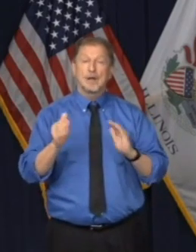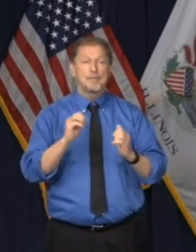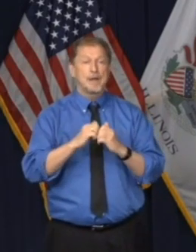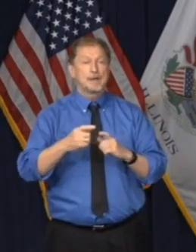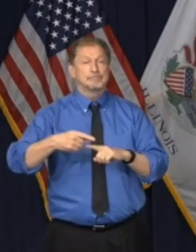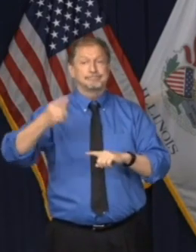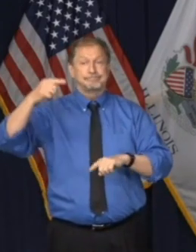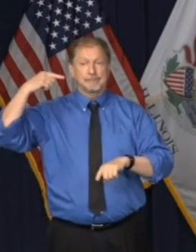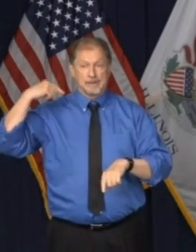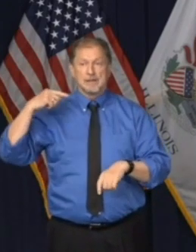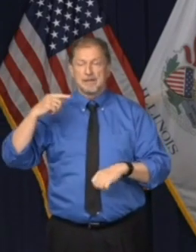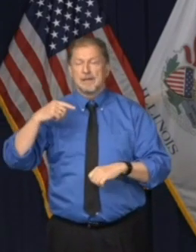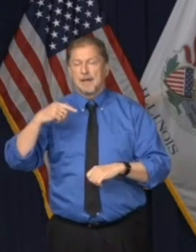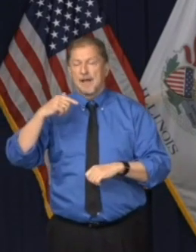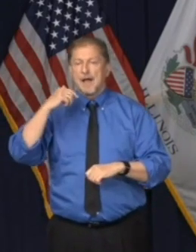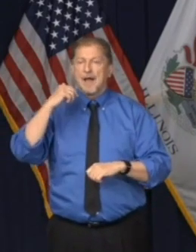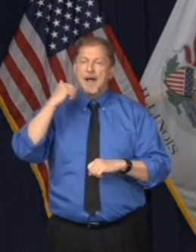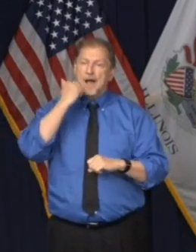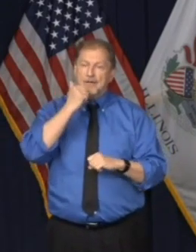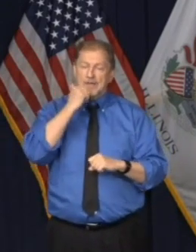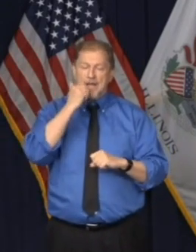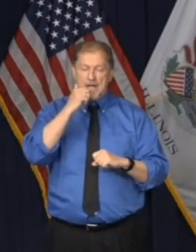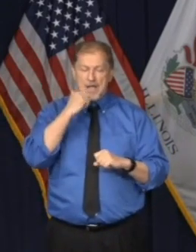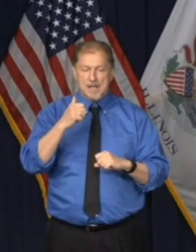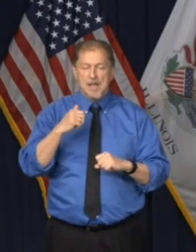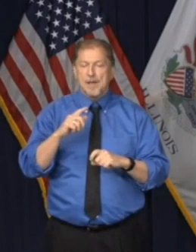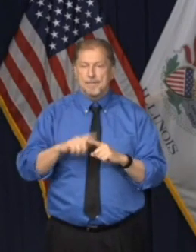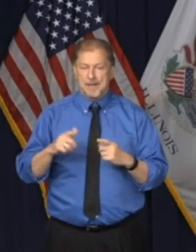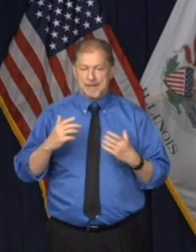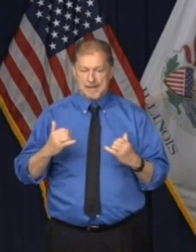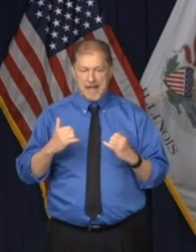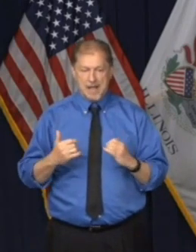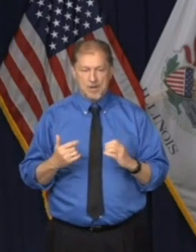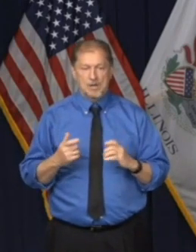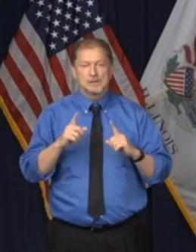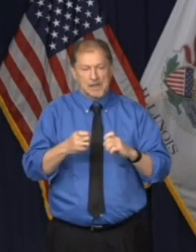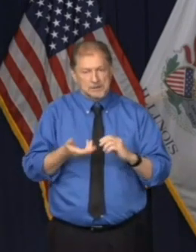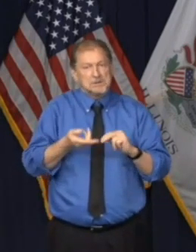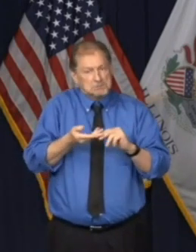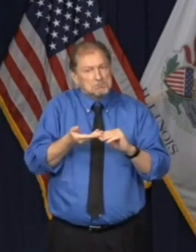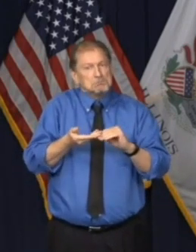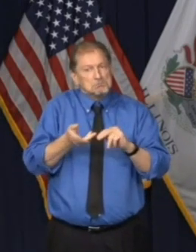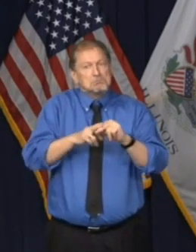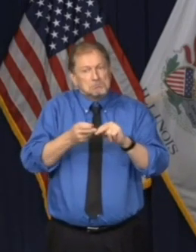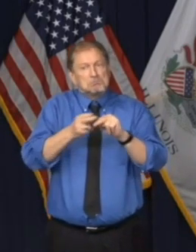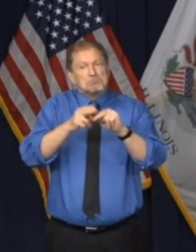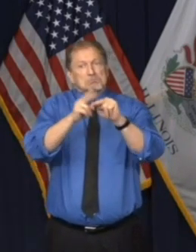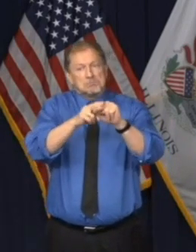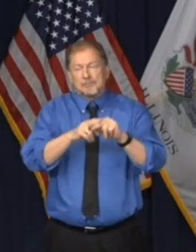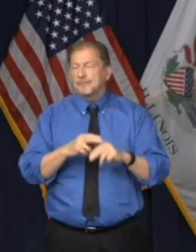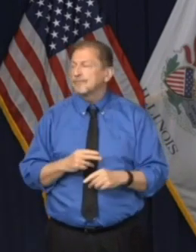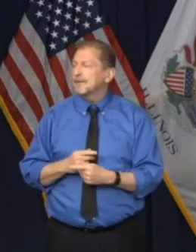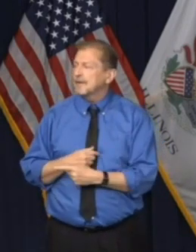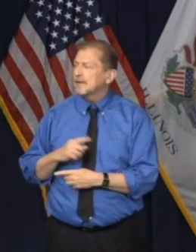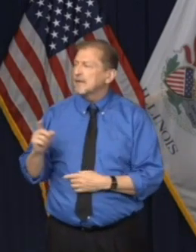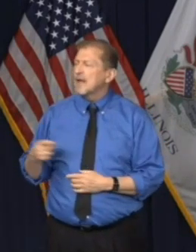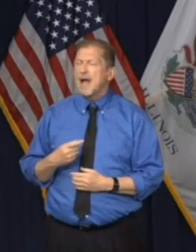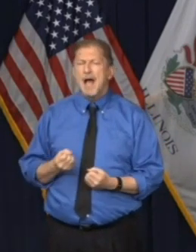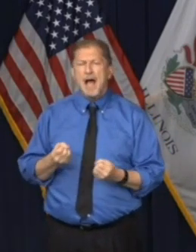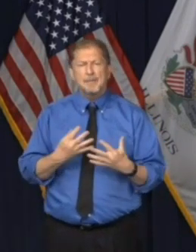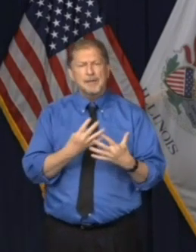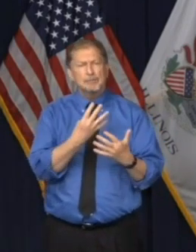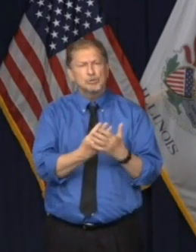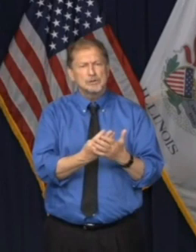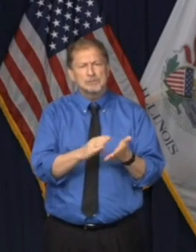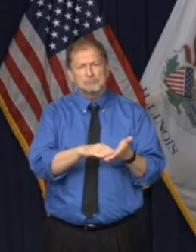watch the trend line, every day it's going to bounce around, but the trend line has been up. Jerry Nowicki at Capital News, Illinois. How many prisoners have been released from state